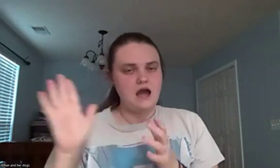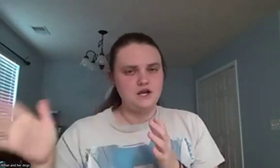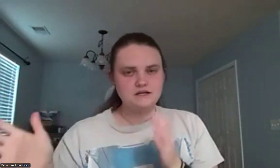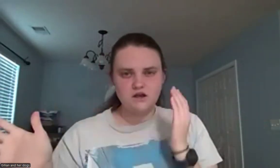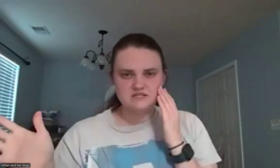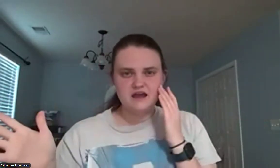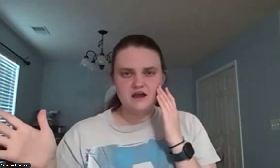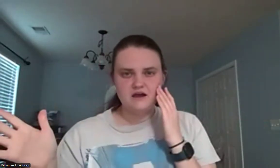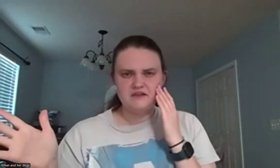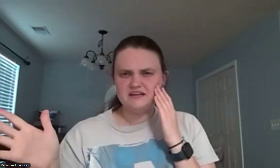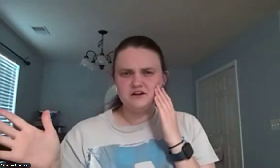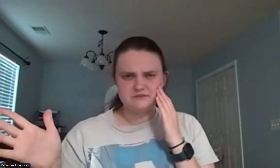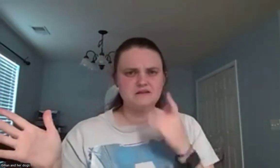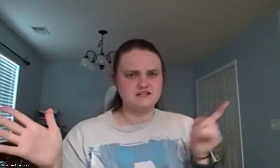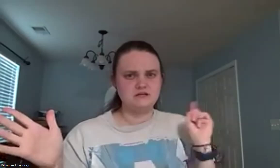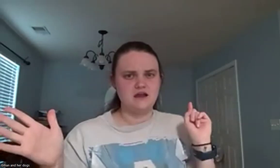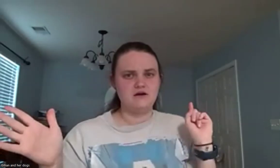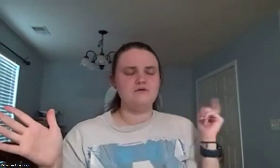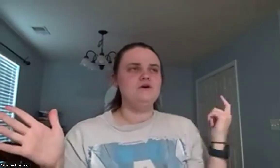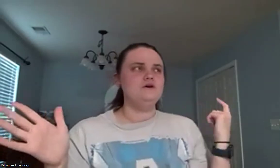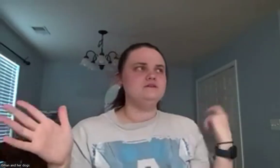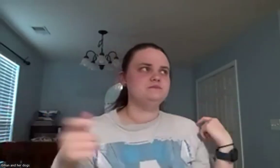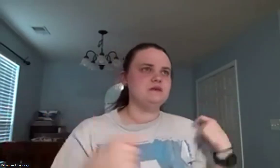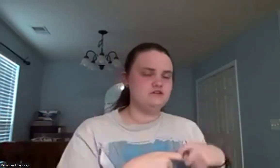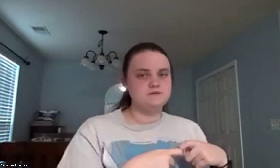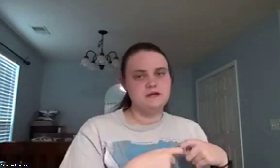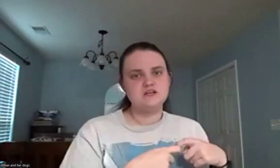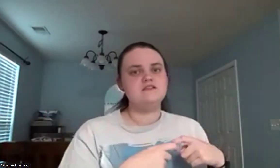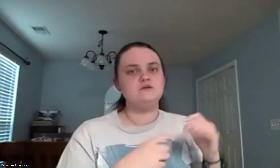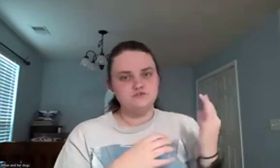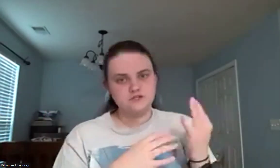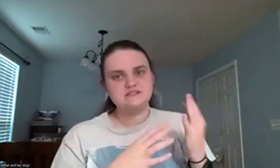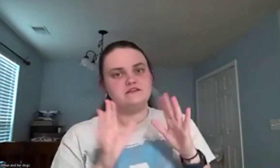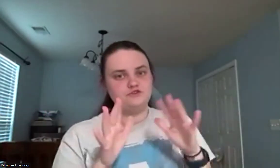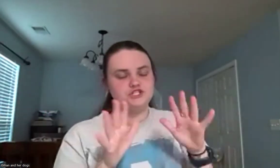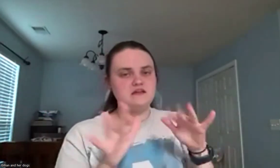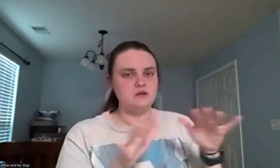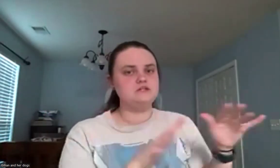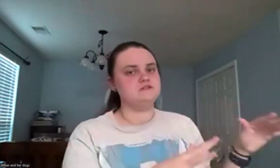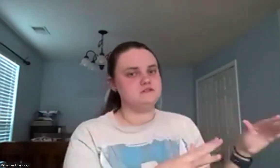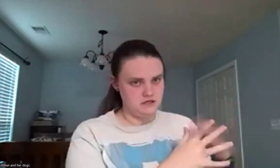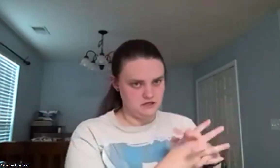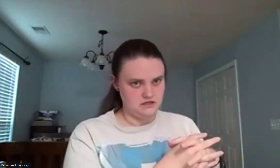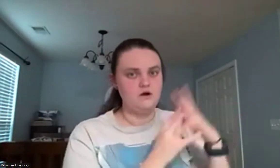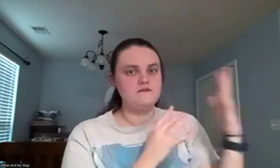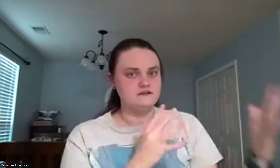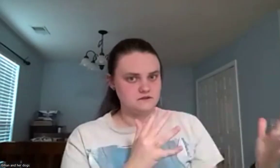know I talked about I think I talked about last week how there's Spanish sign language, French sign language, yada yada yada, all the different